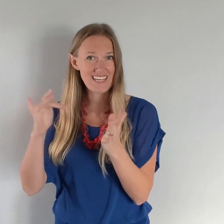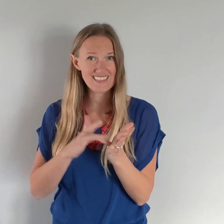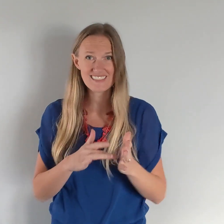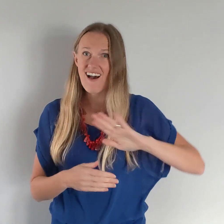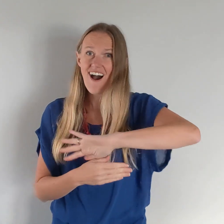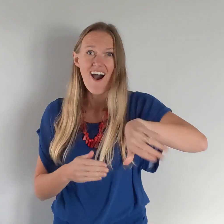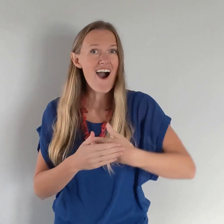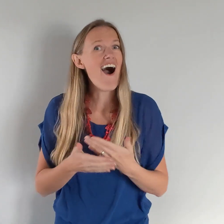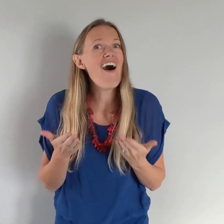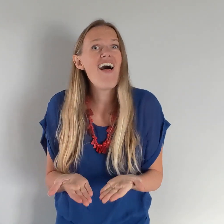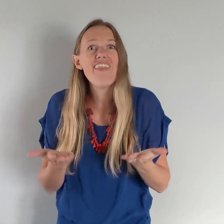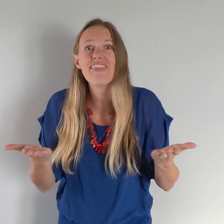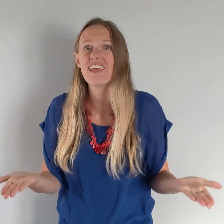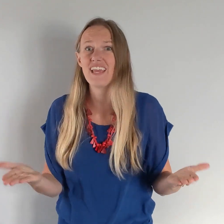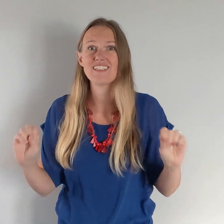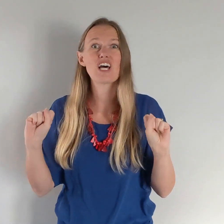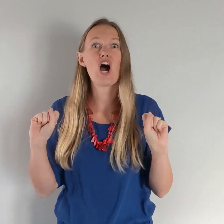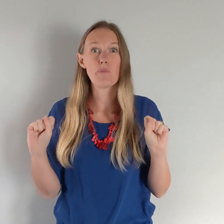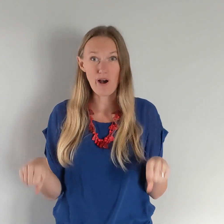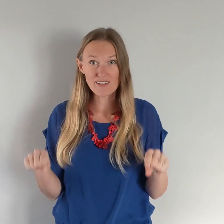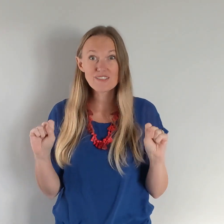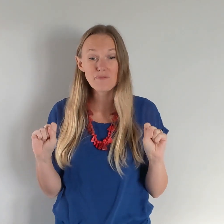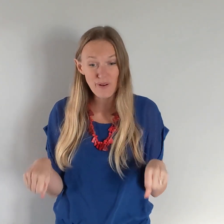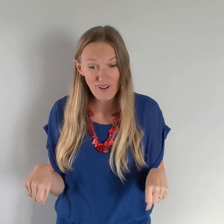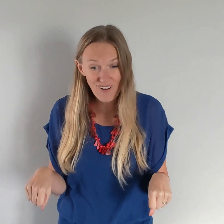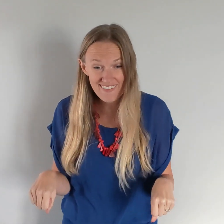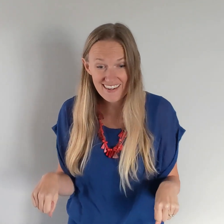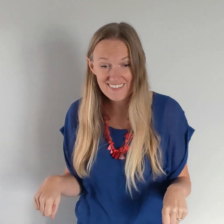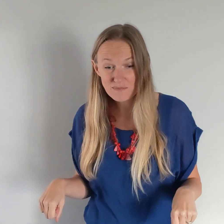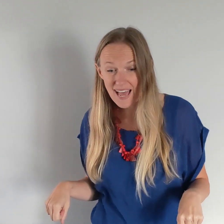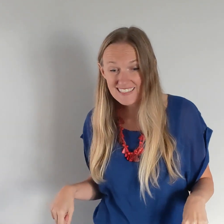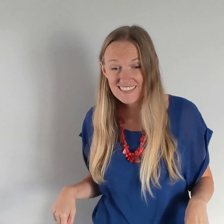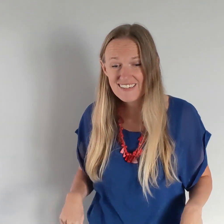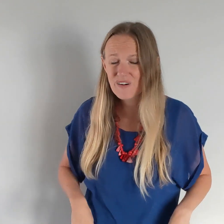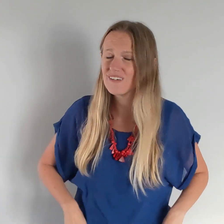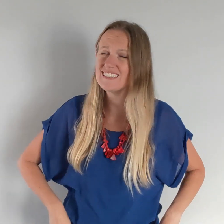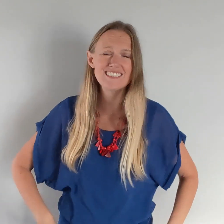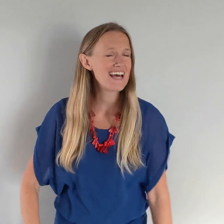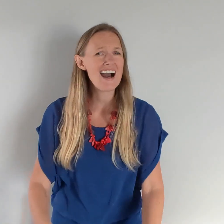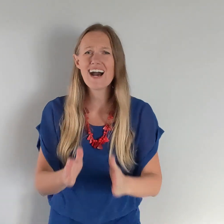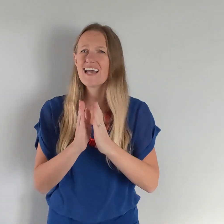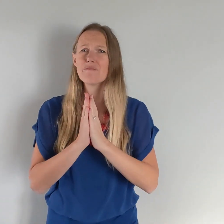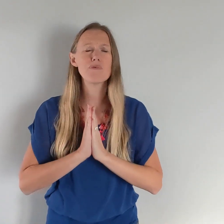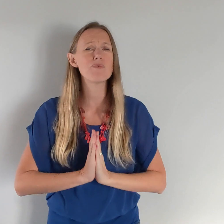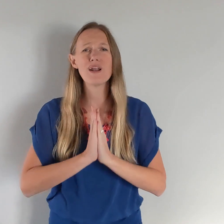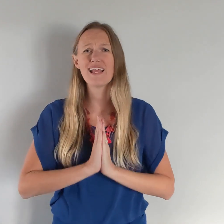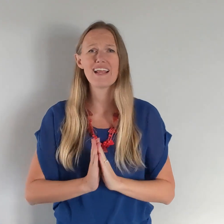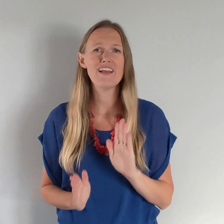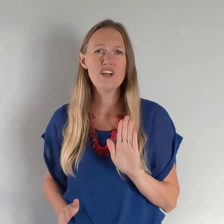Jesus, all things are possible. And then it goes back to that chorus that I pray